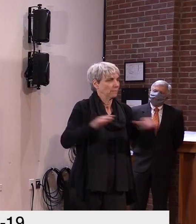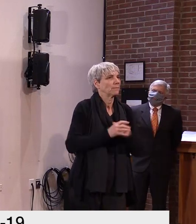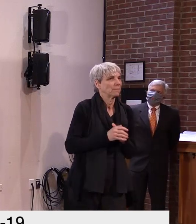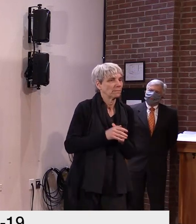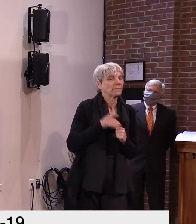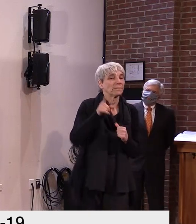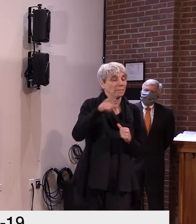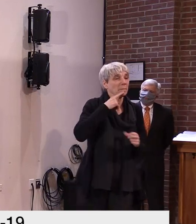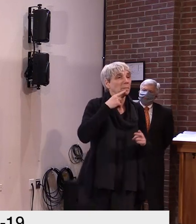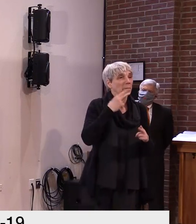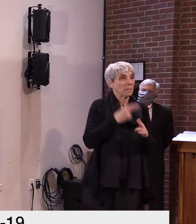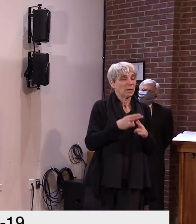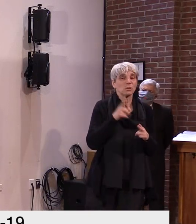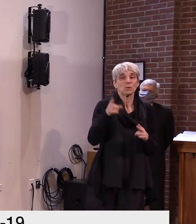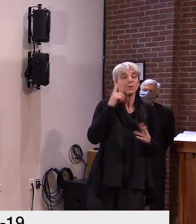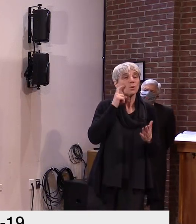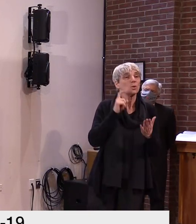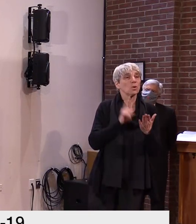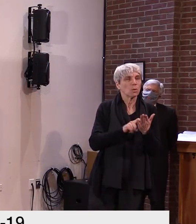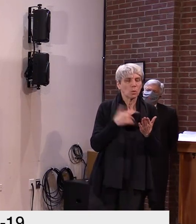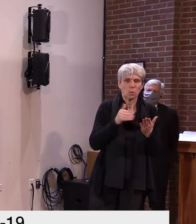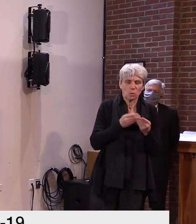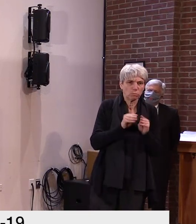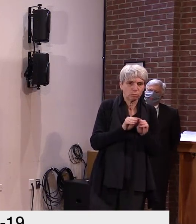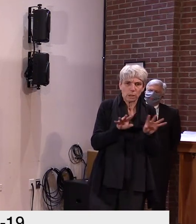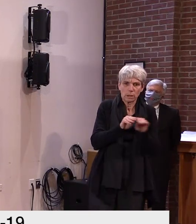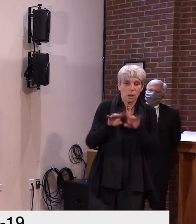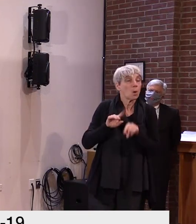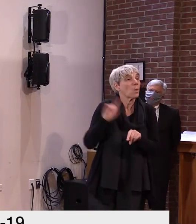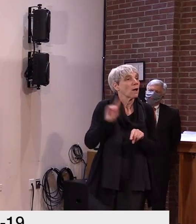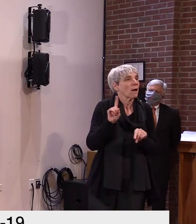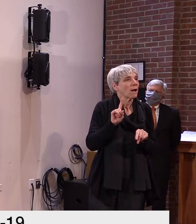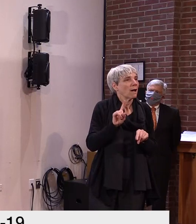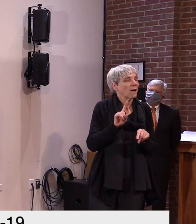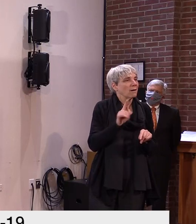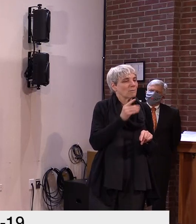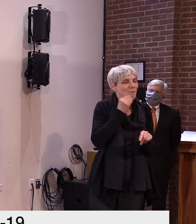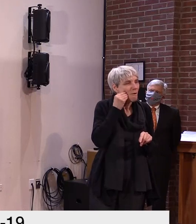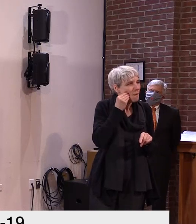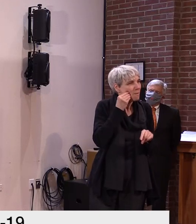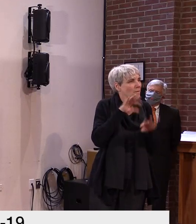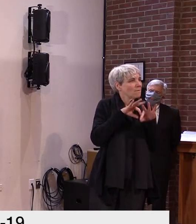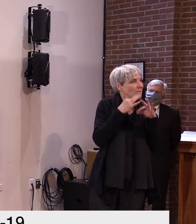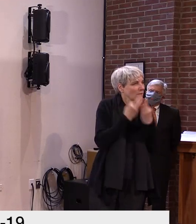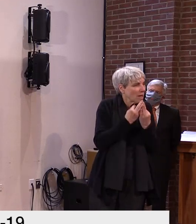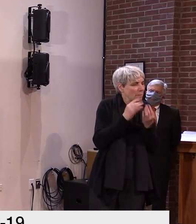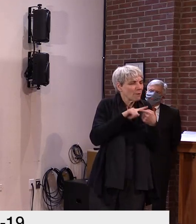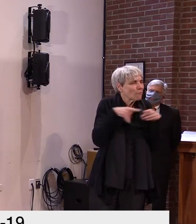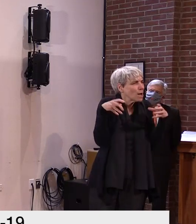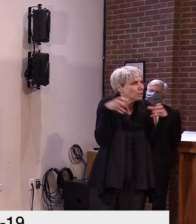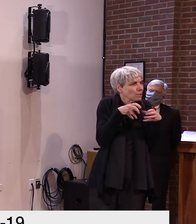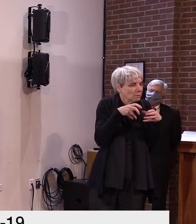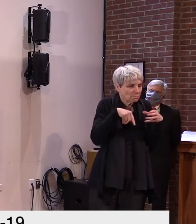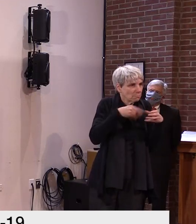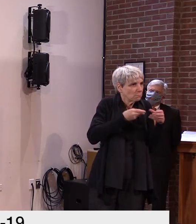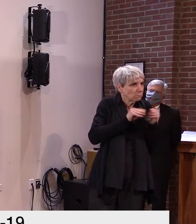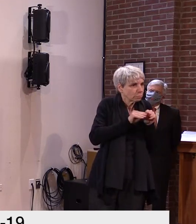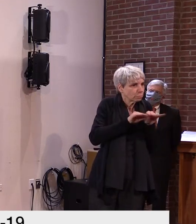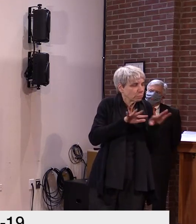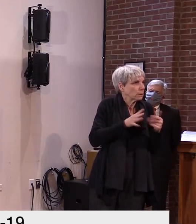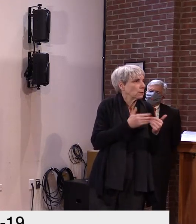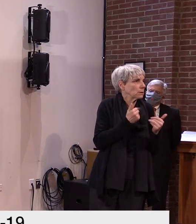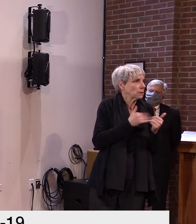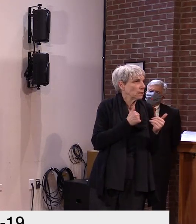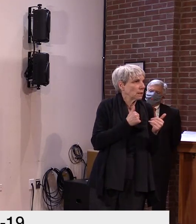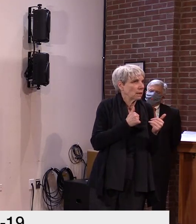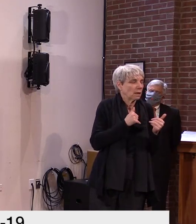COVID transmission occurs within households and close friends, where trust is high. It's important that we do not fall